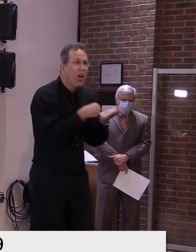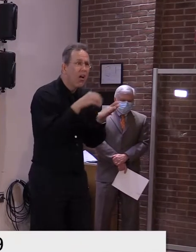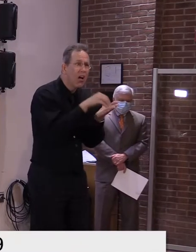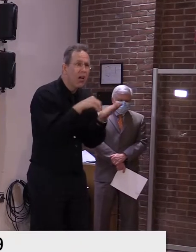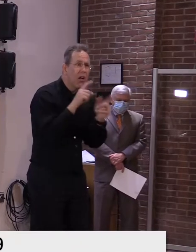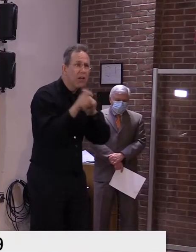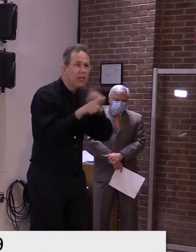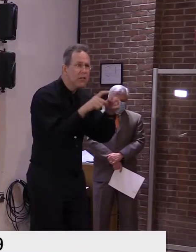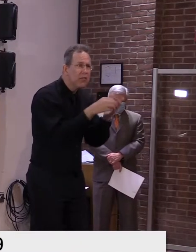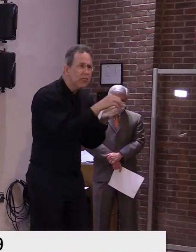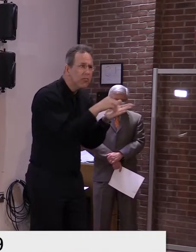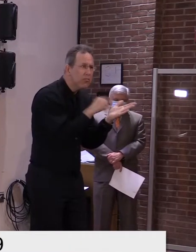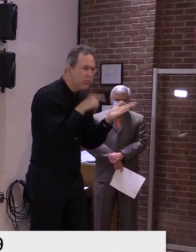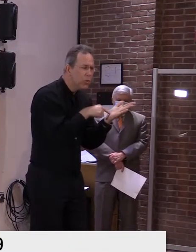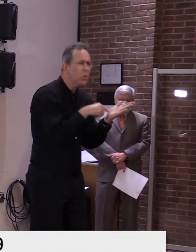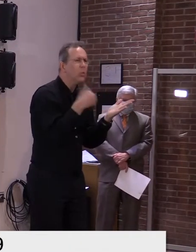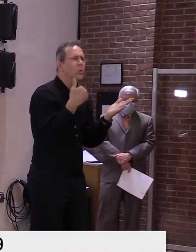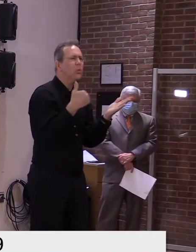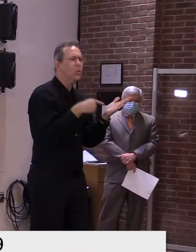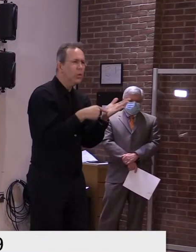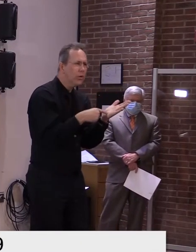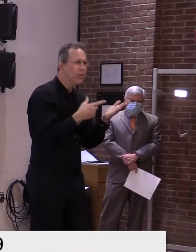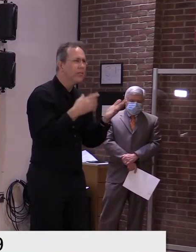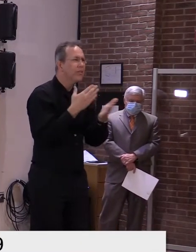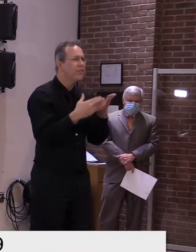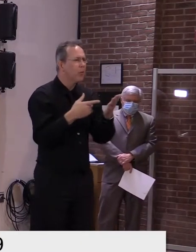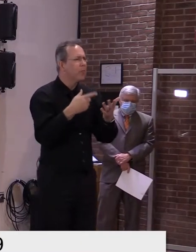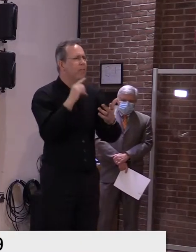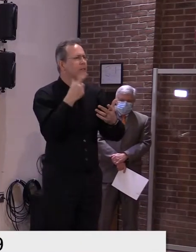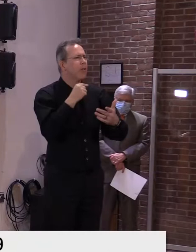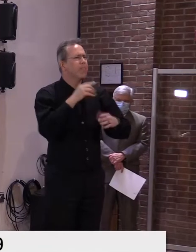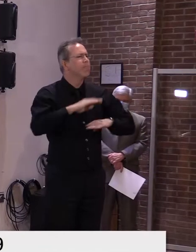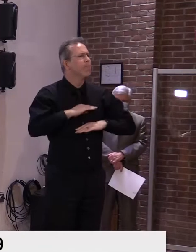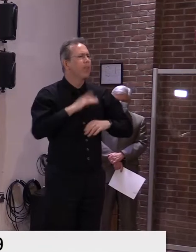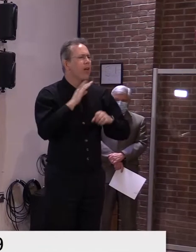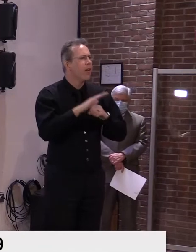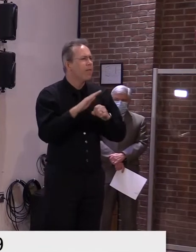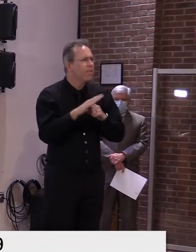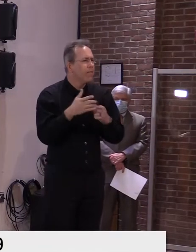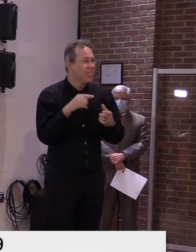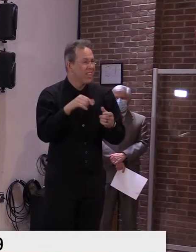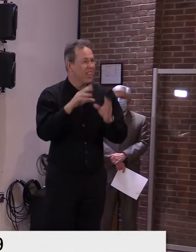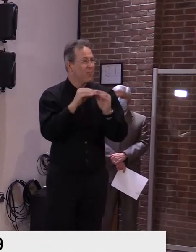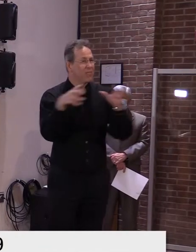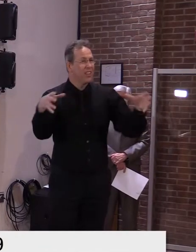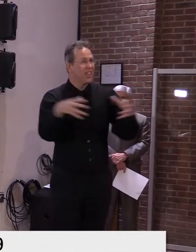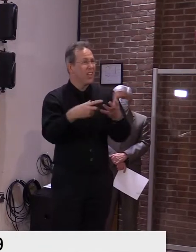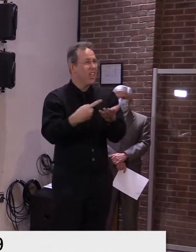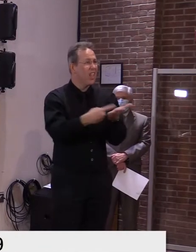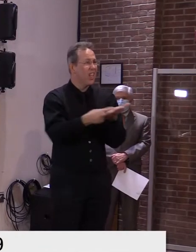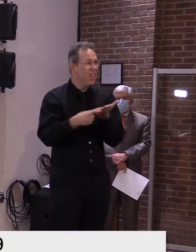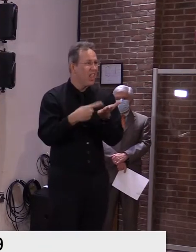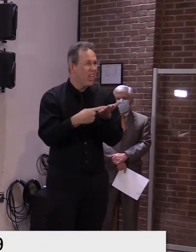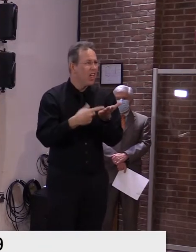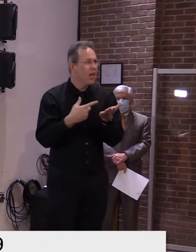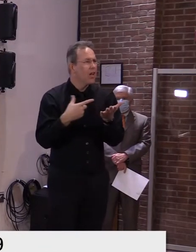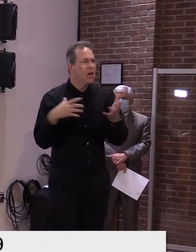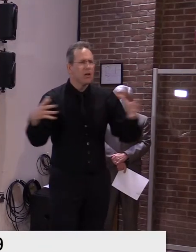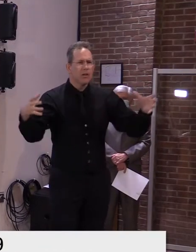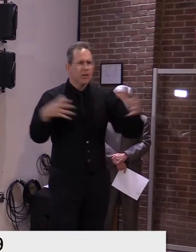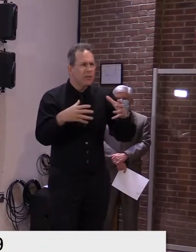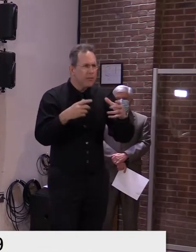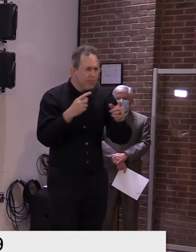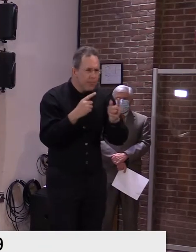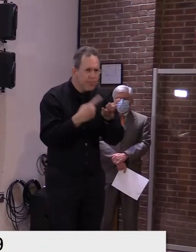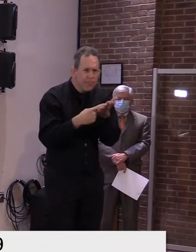governor's virtual youth summit yesterday offered up another way, right, to get behind the numbers and to better understand the experiences, ideas, and needs of our